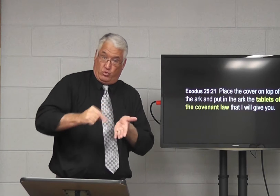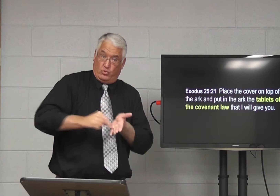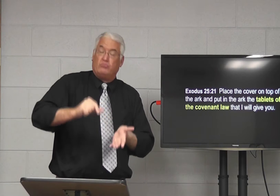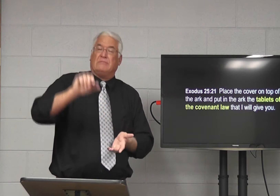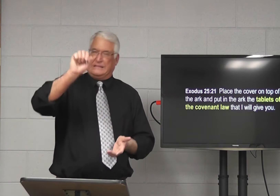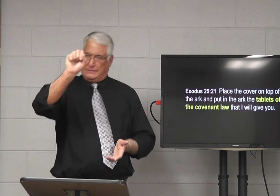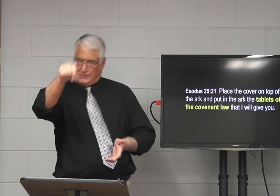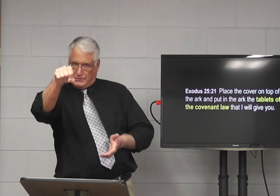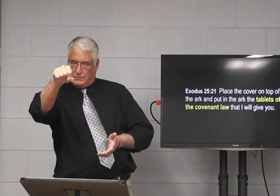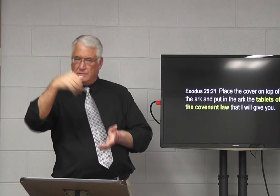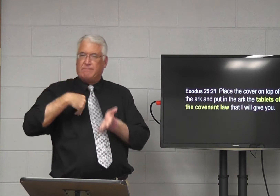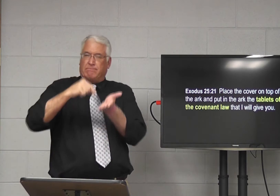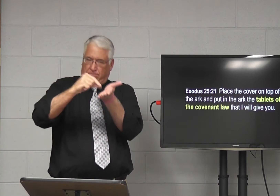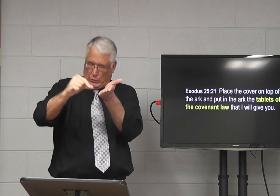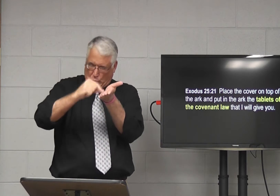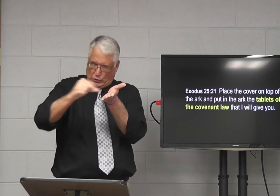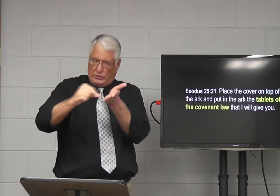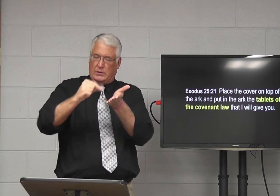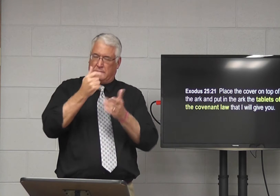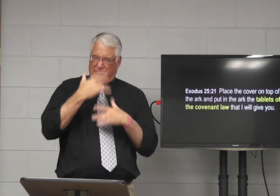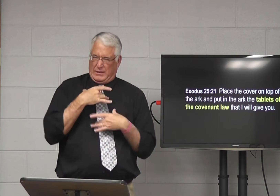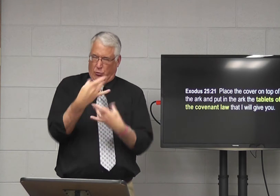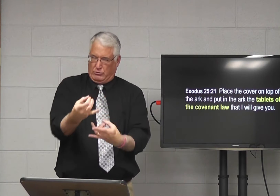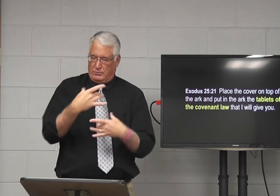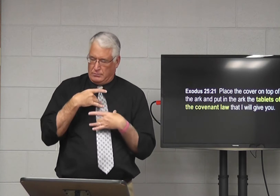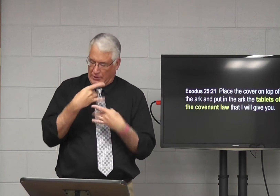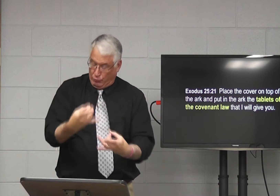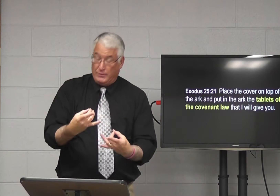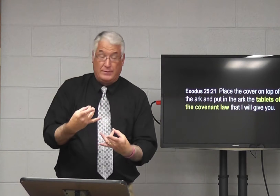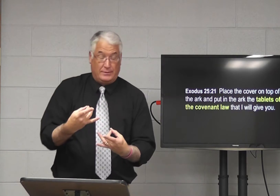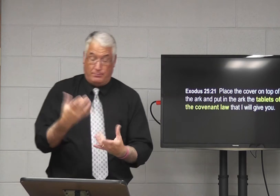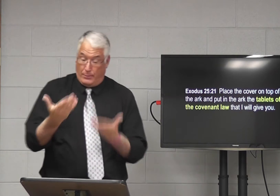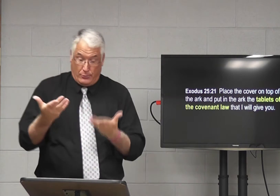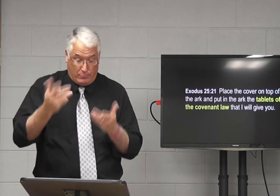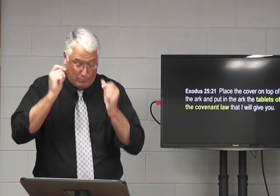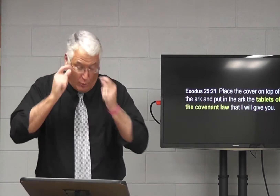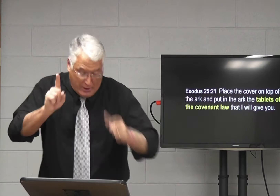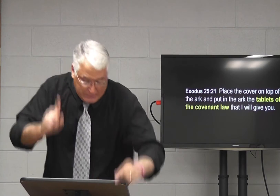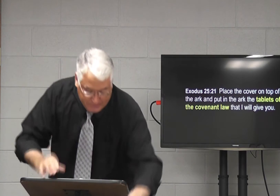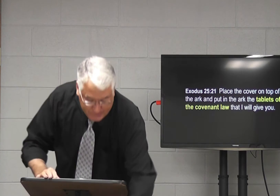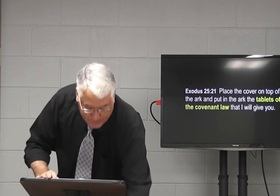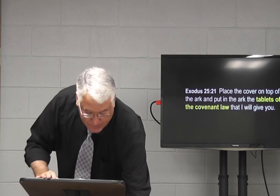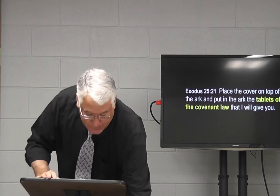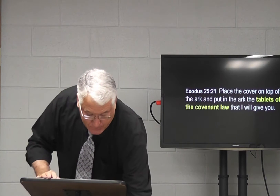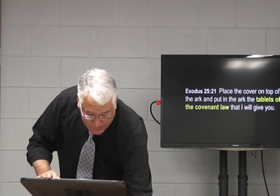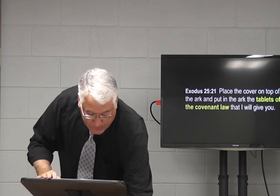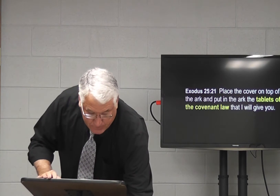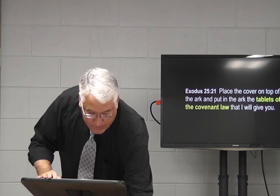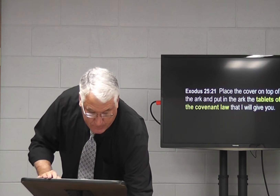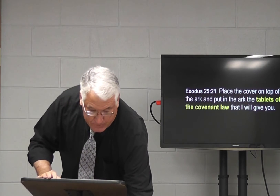So do we have a verse? It's very interesting. Maybe it'll surprise you.